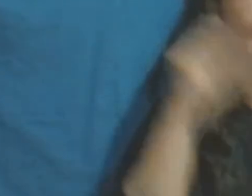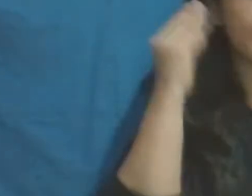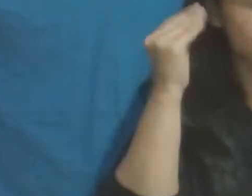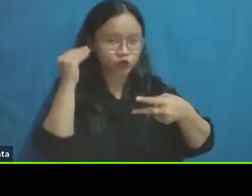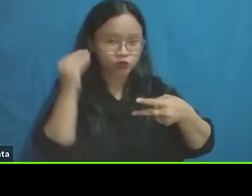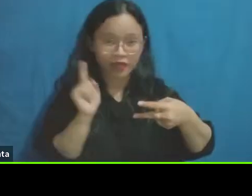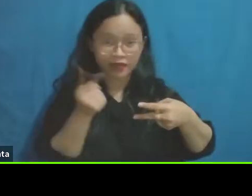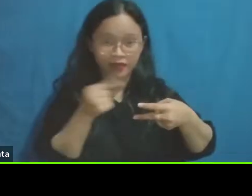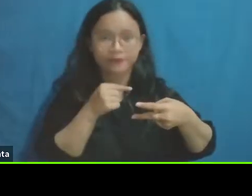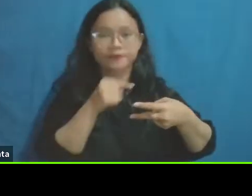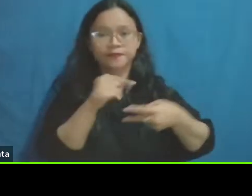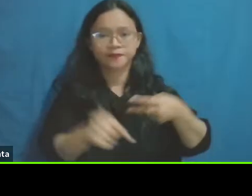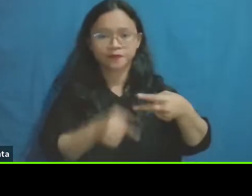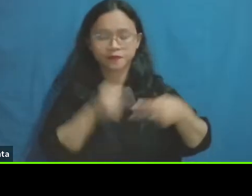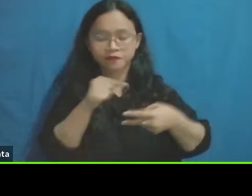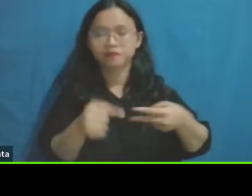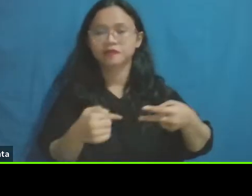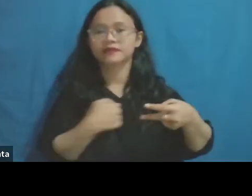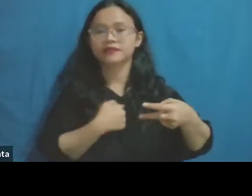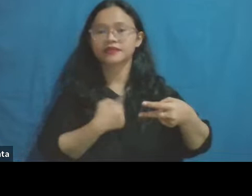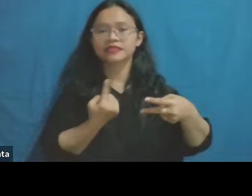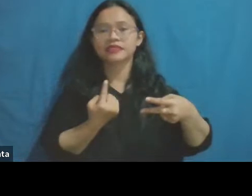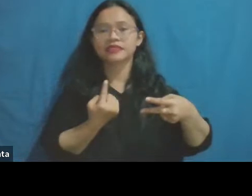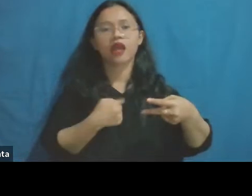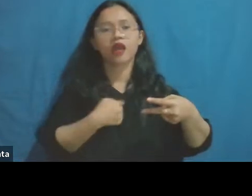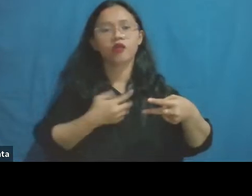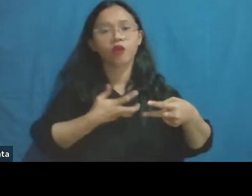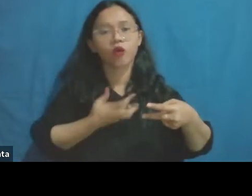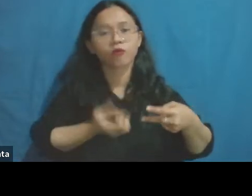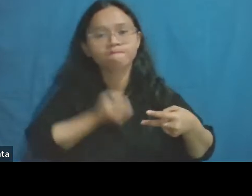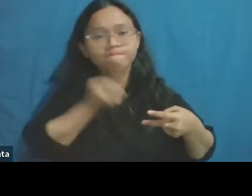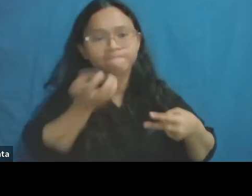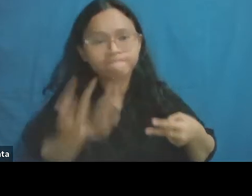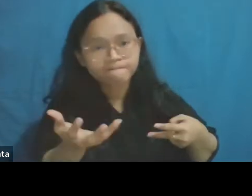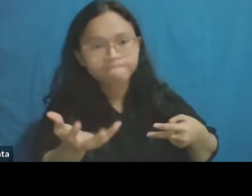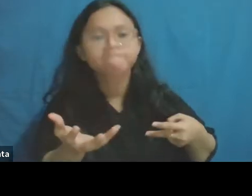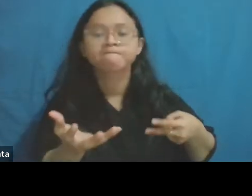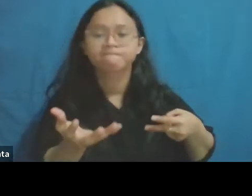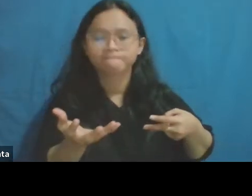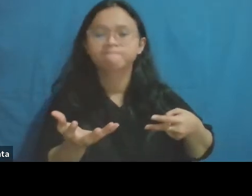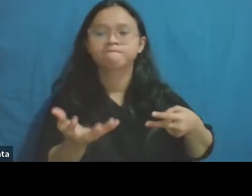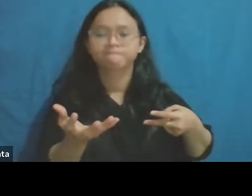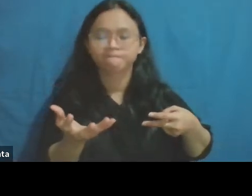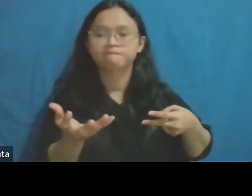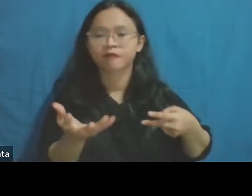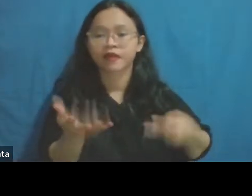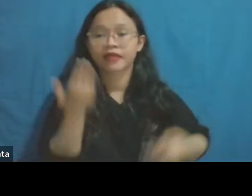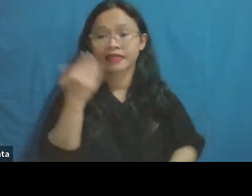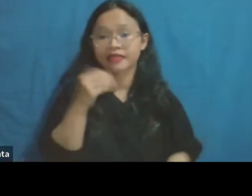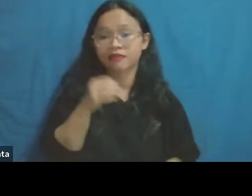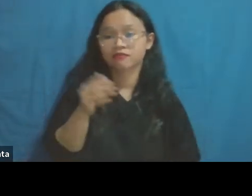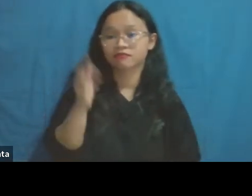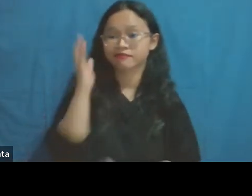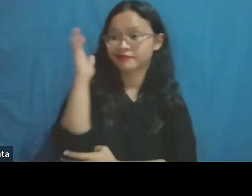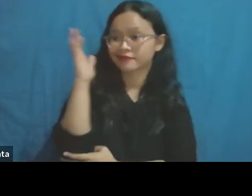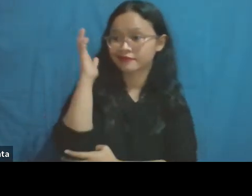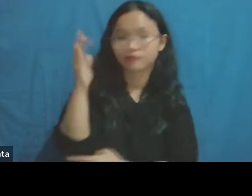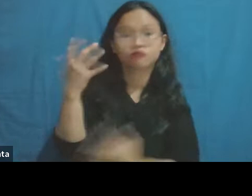To start with, as mentioned and explained by the previous two speakers,